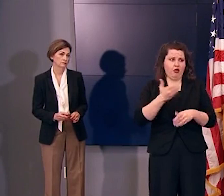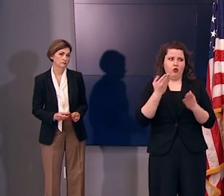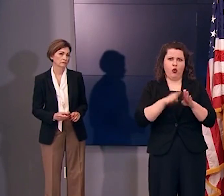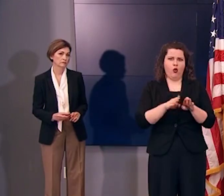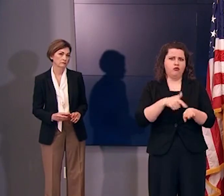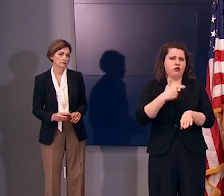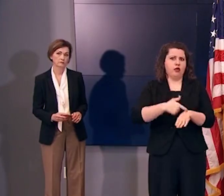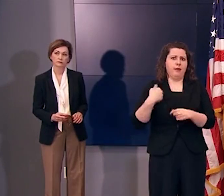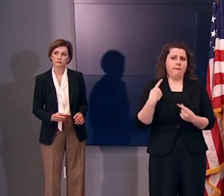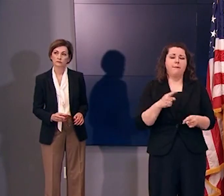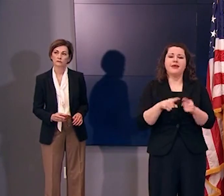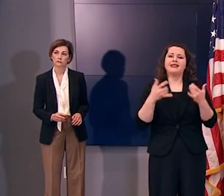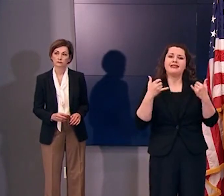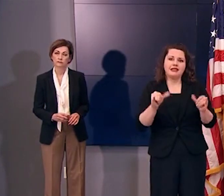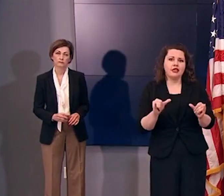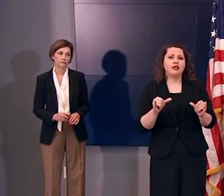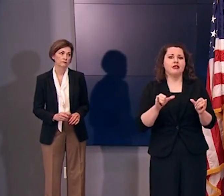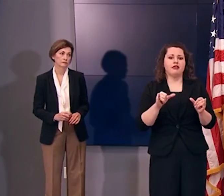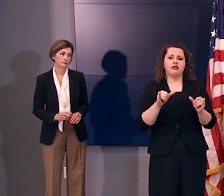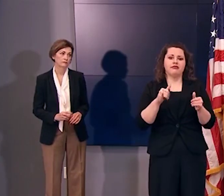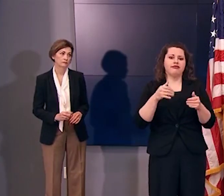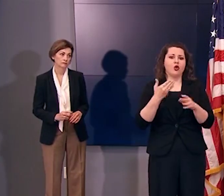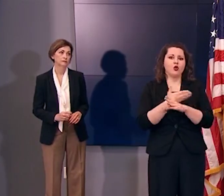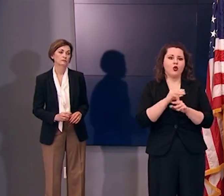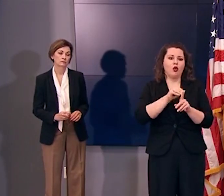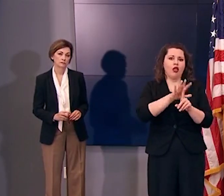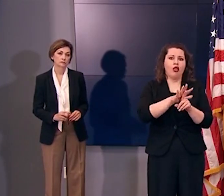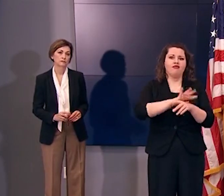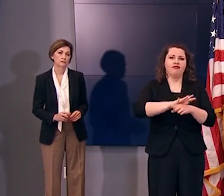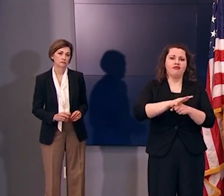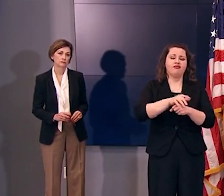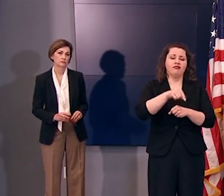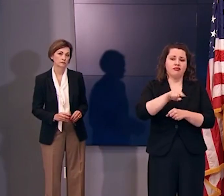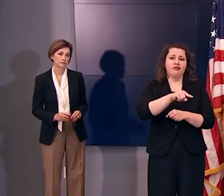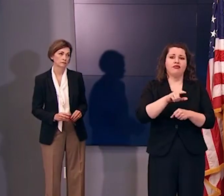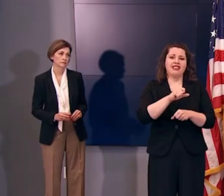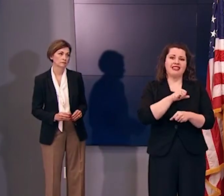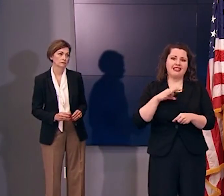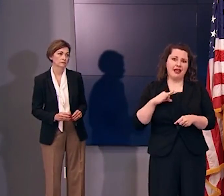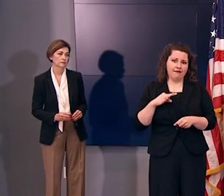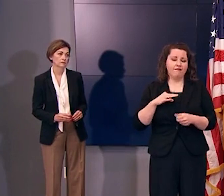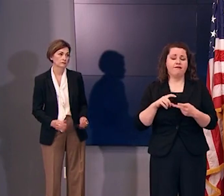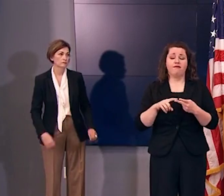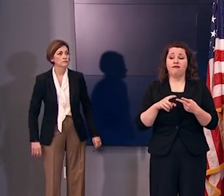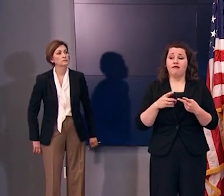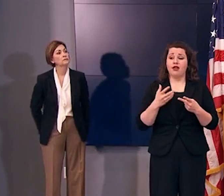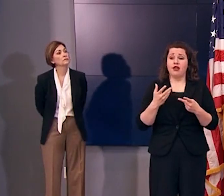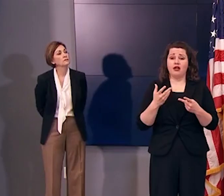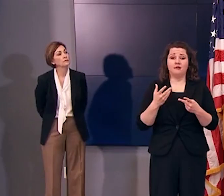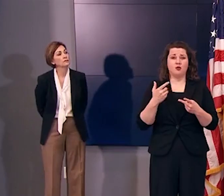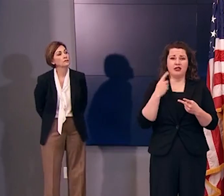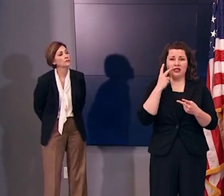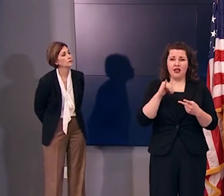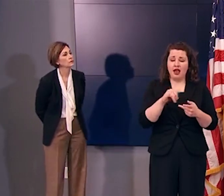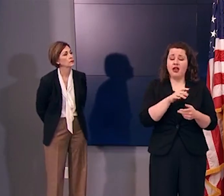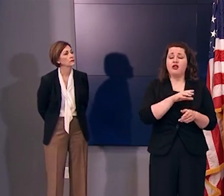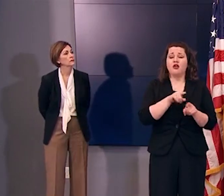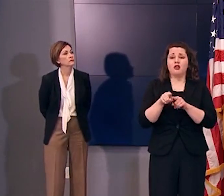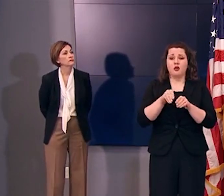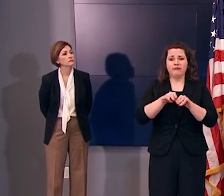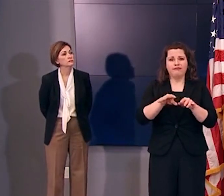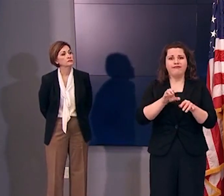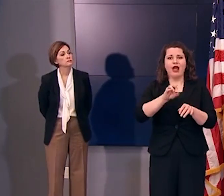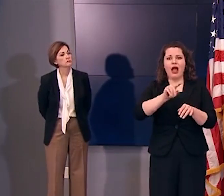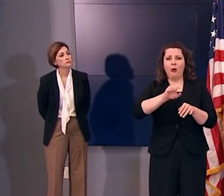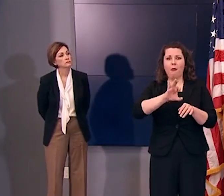for a long time, and yet we're still seeing introduction of the virus in staff. We're seeing that, and we're seeing some outbreaks. And